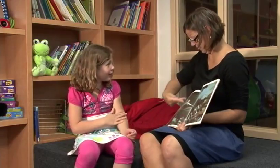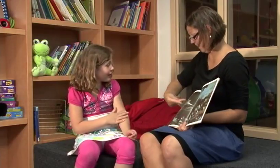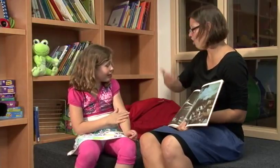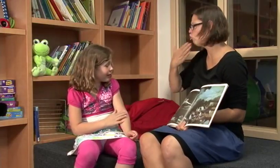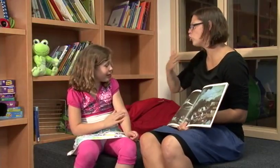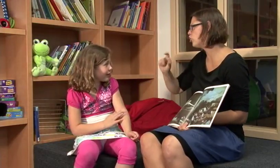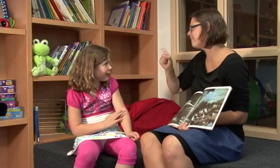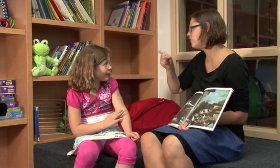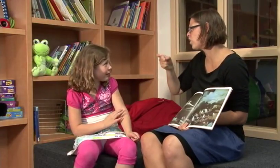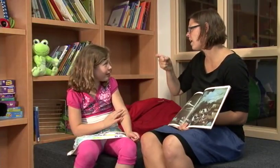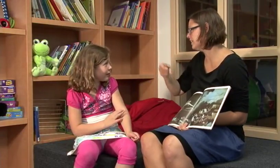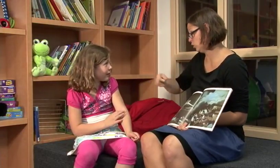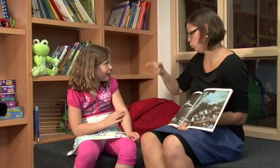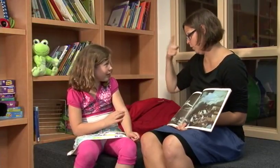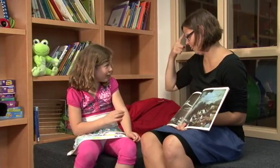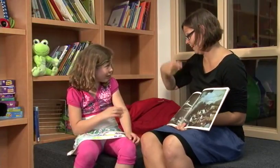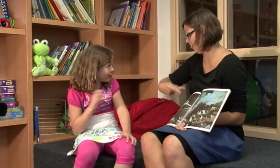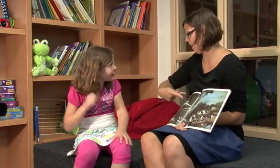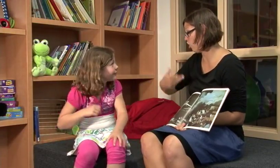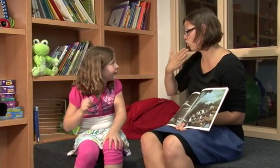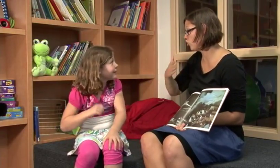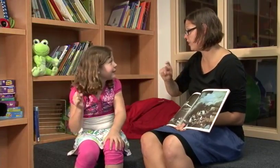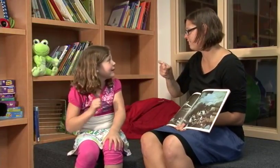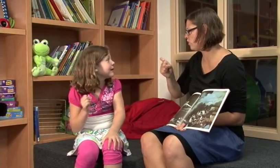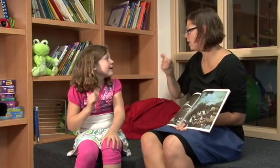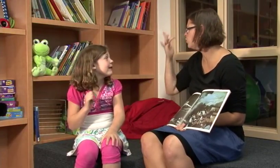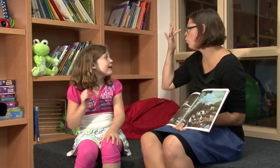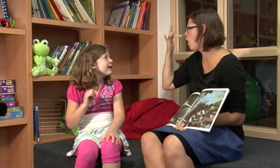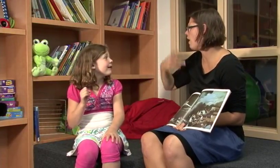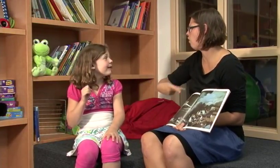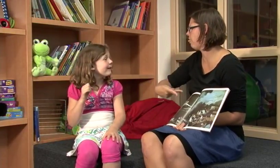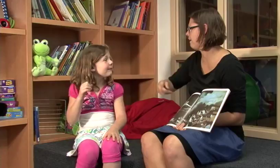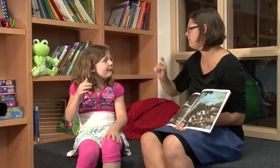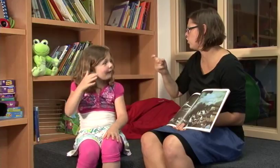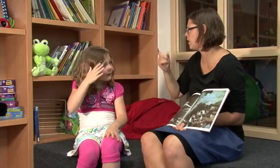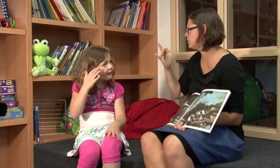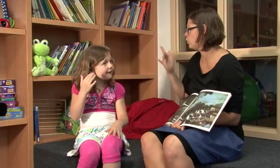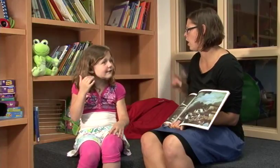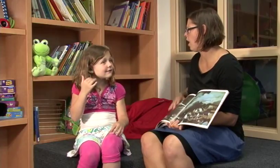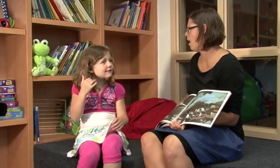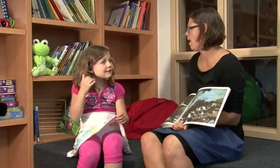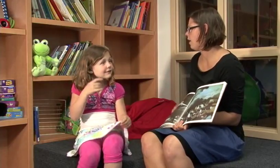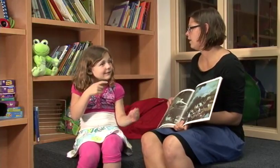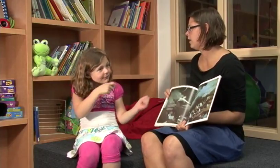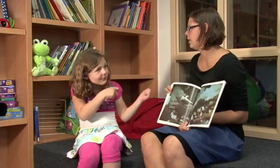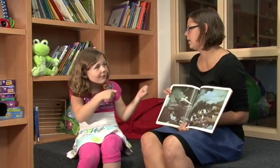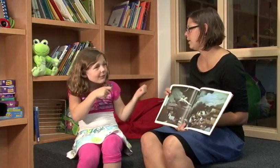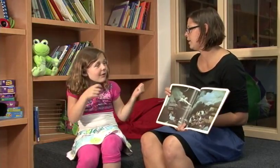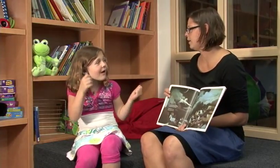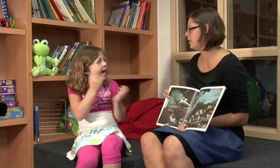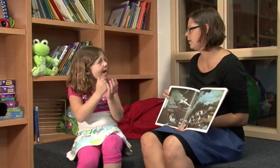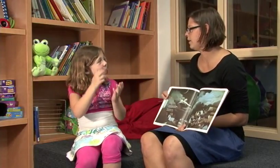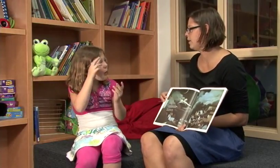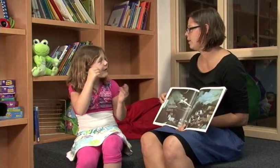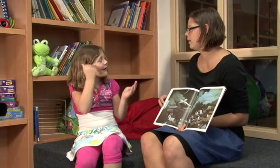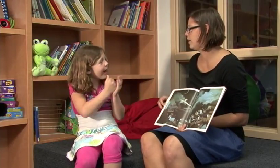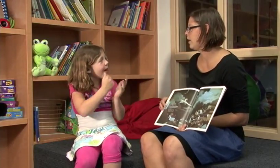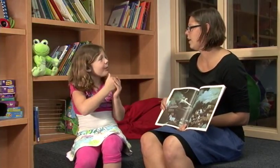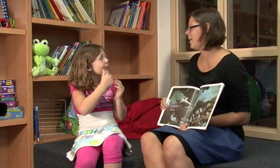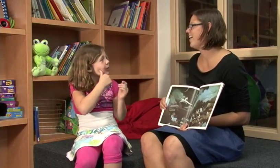Let me ask you. Do you think they're good friends? What do you think? Yes, I do. Why do you think they're good friends? Well, they helped the